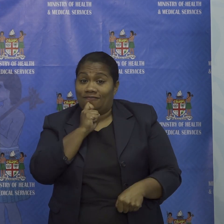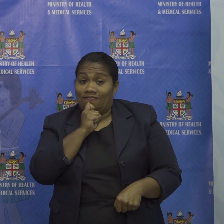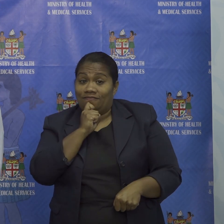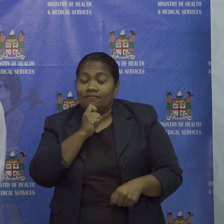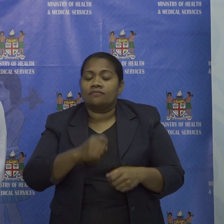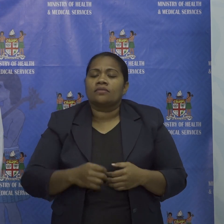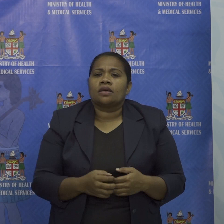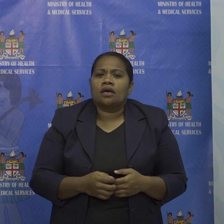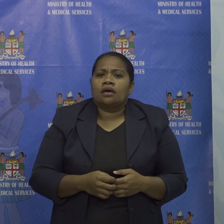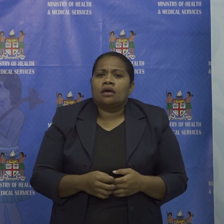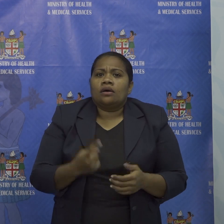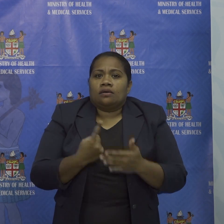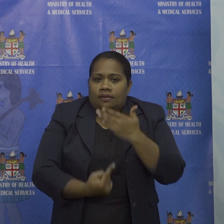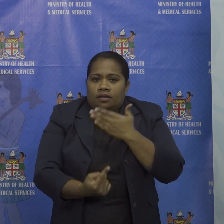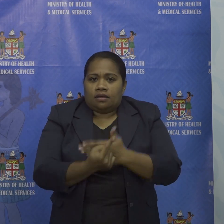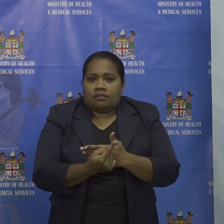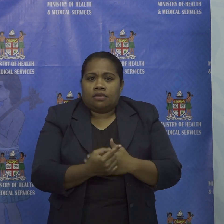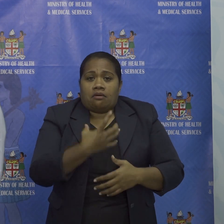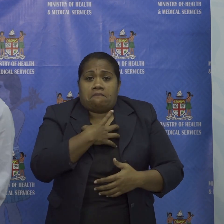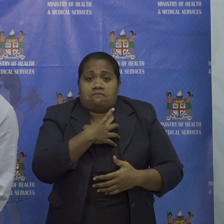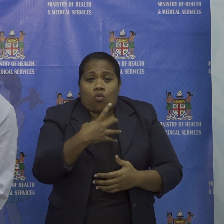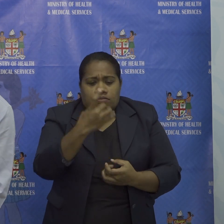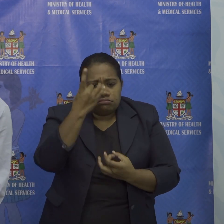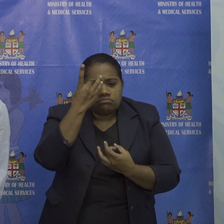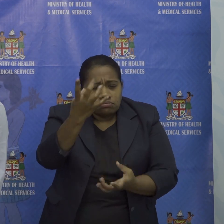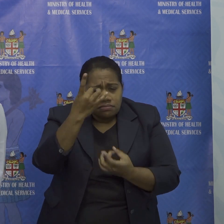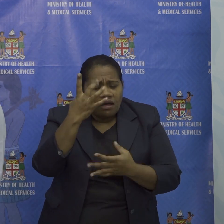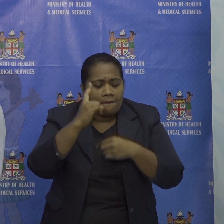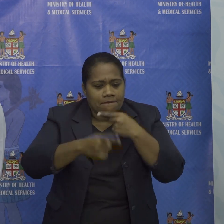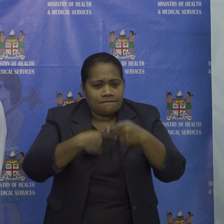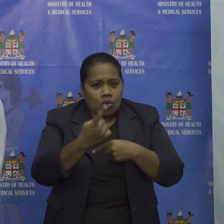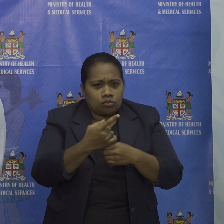we got stronger details about the address and the phone numbers.